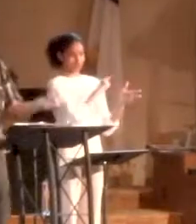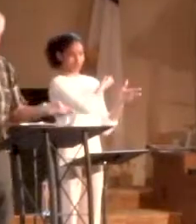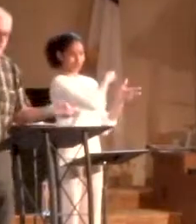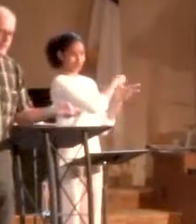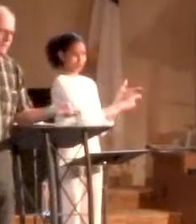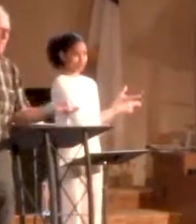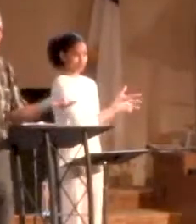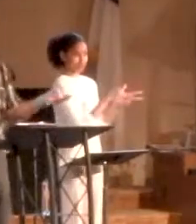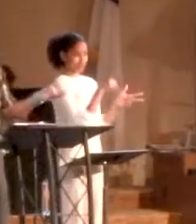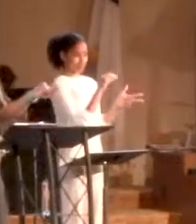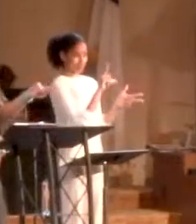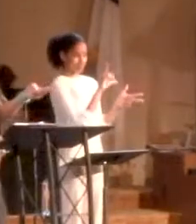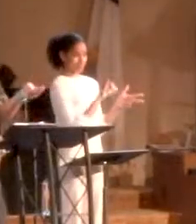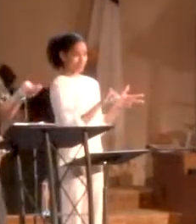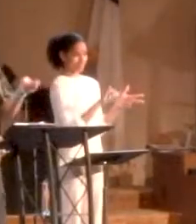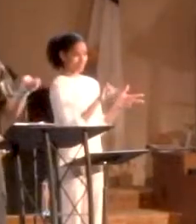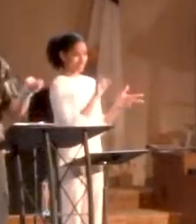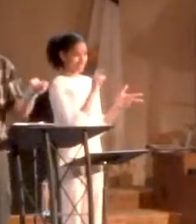Of course,